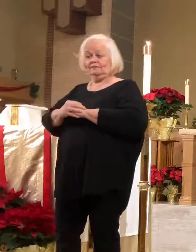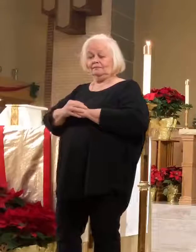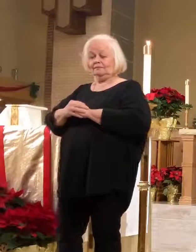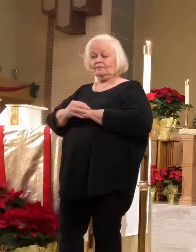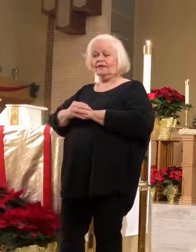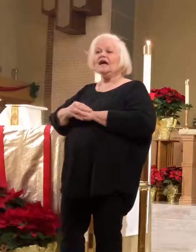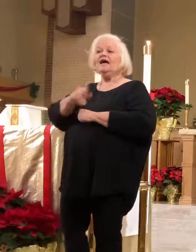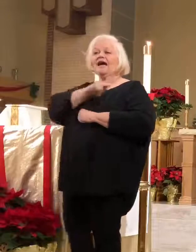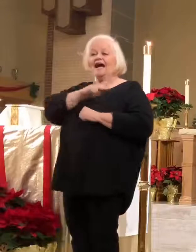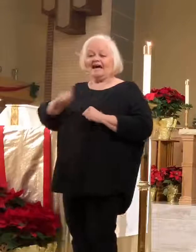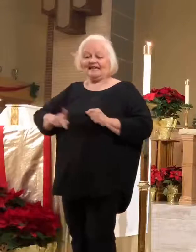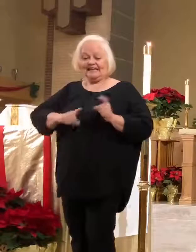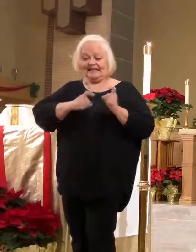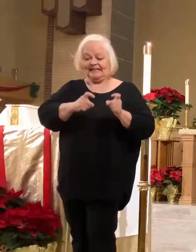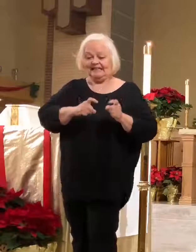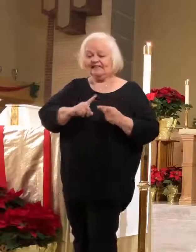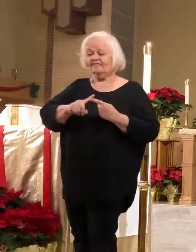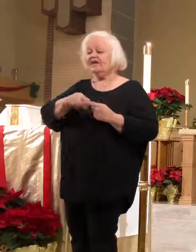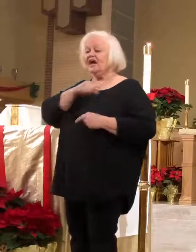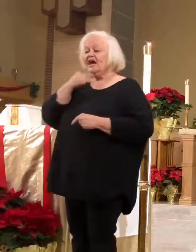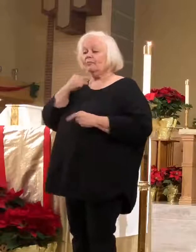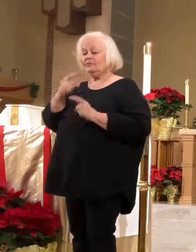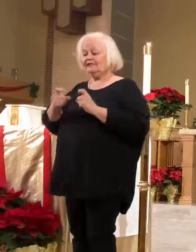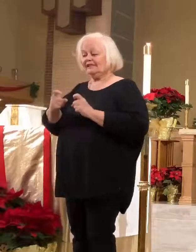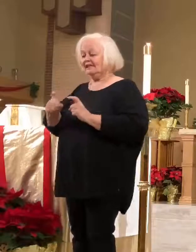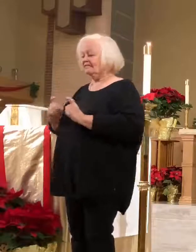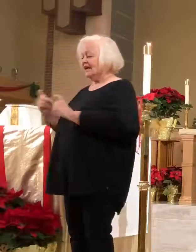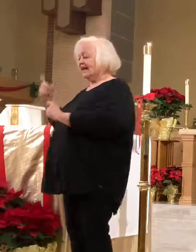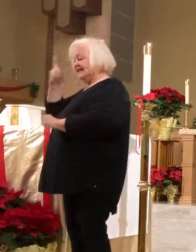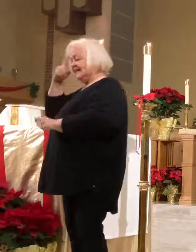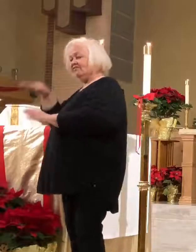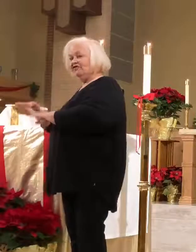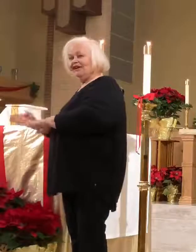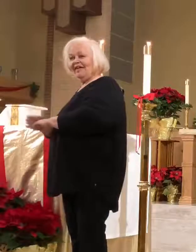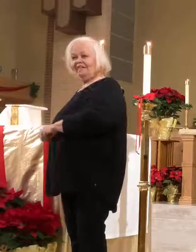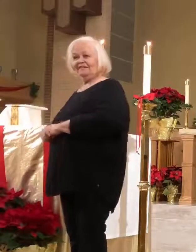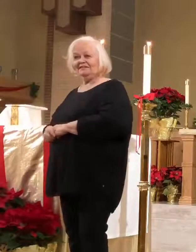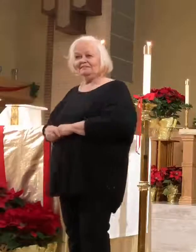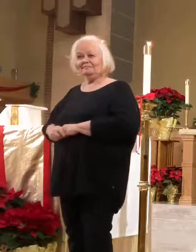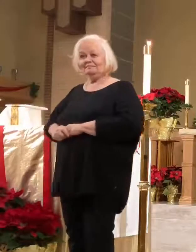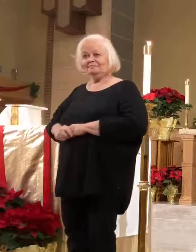A kingly gift, a priestly gift, and a gift for death.